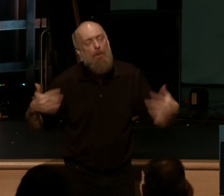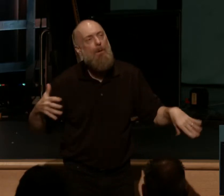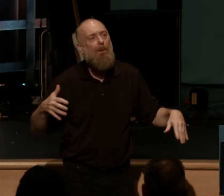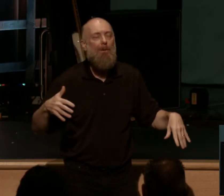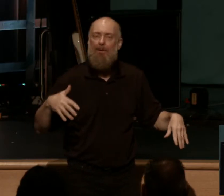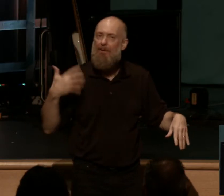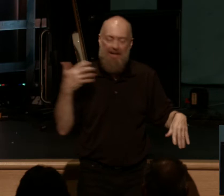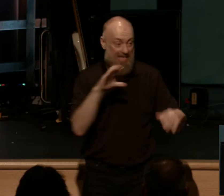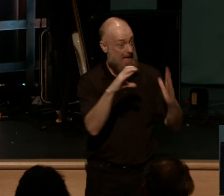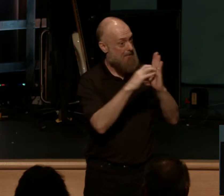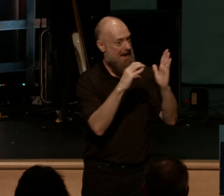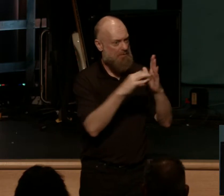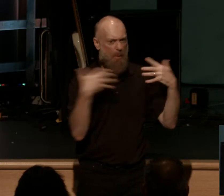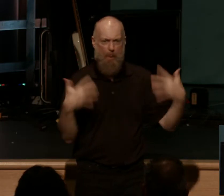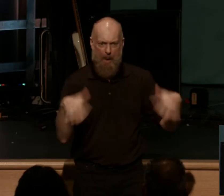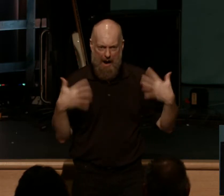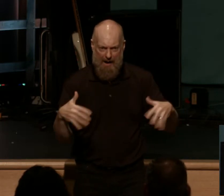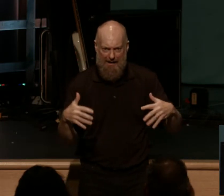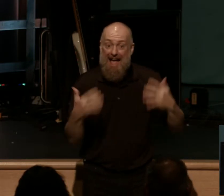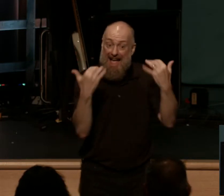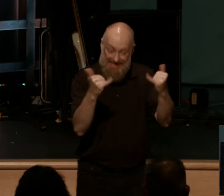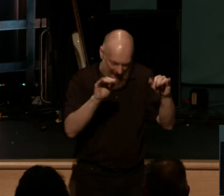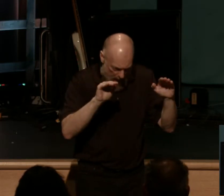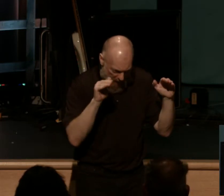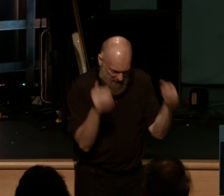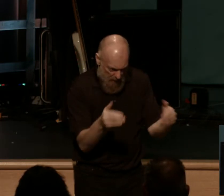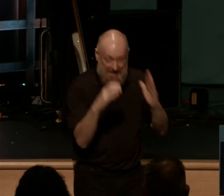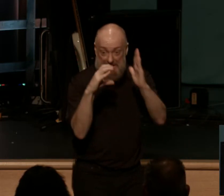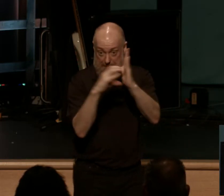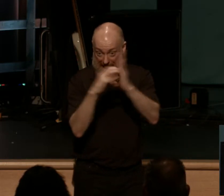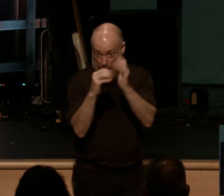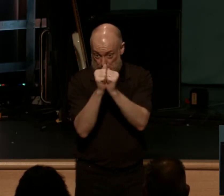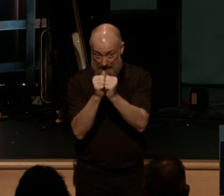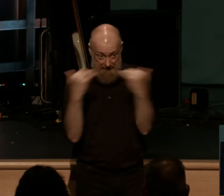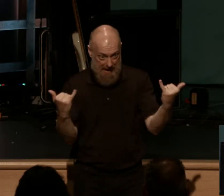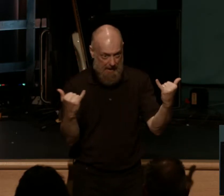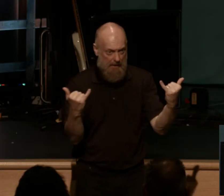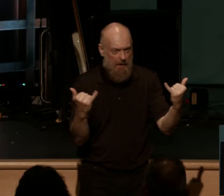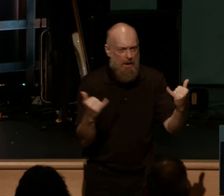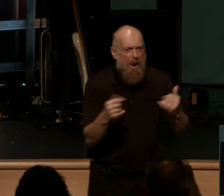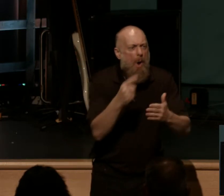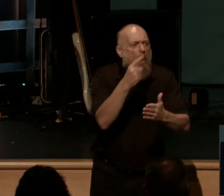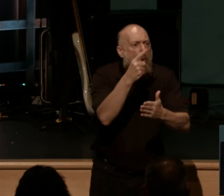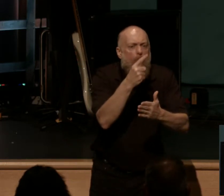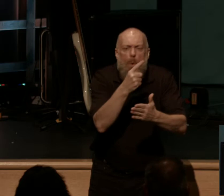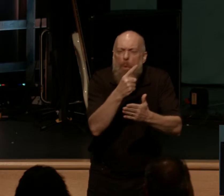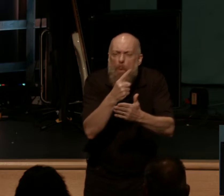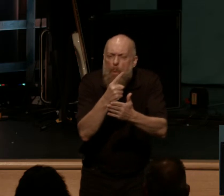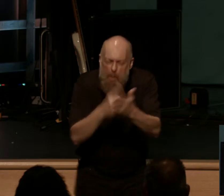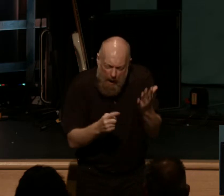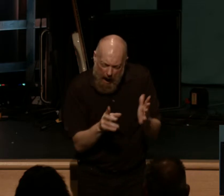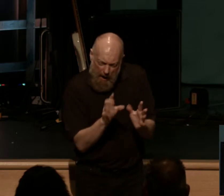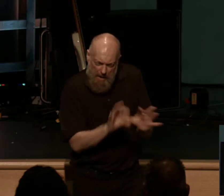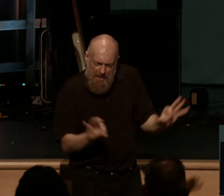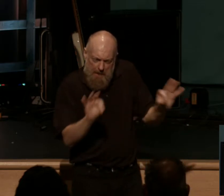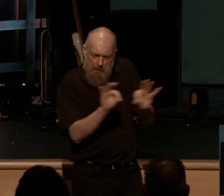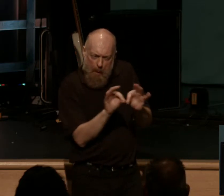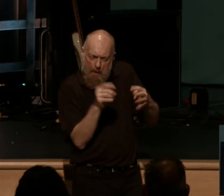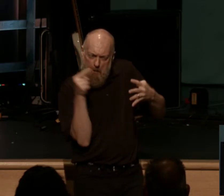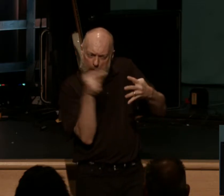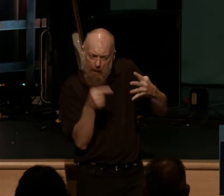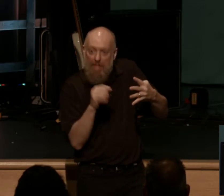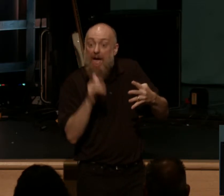so rich. Here's how we tackle this passage today. What are the marks of the church